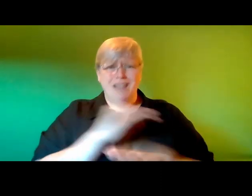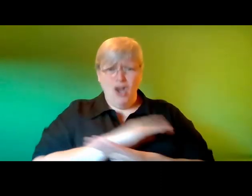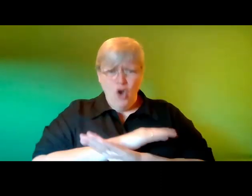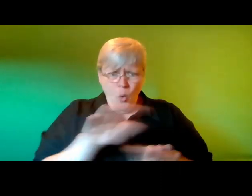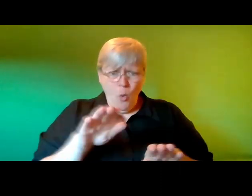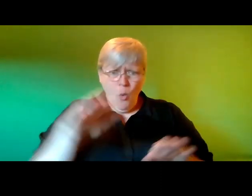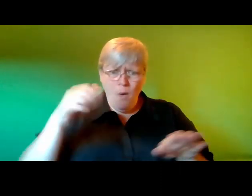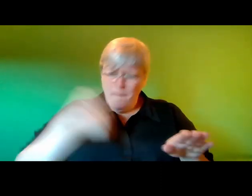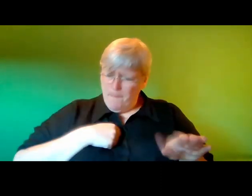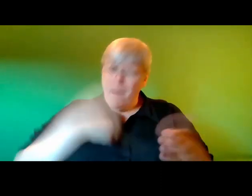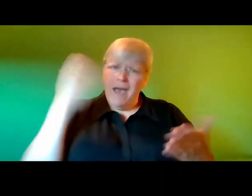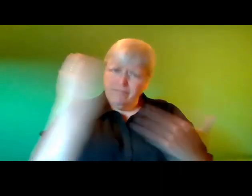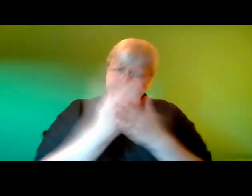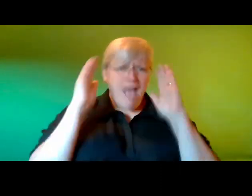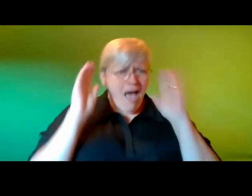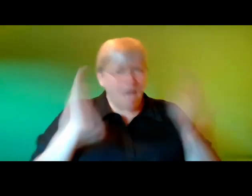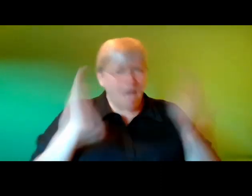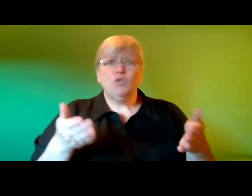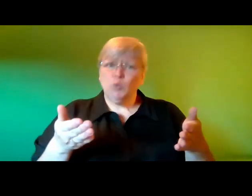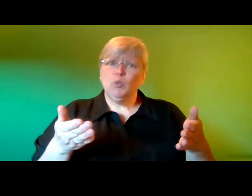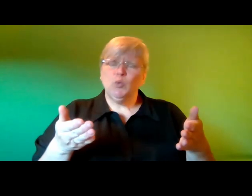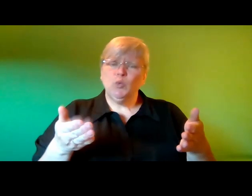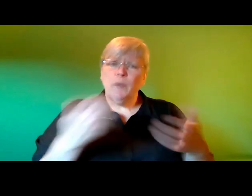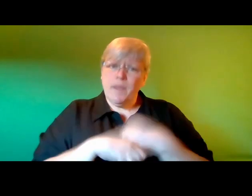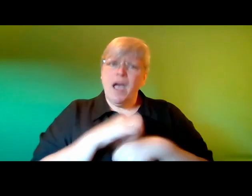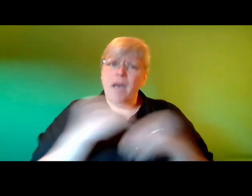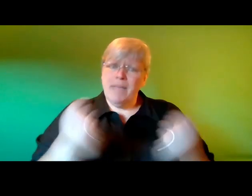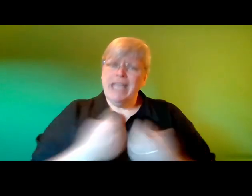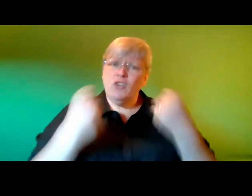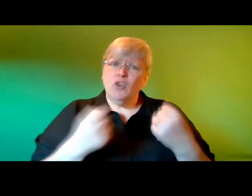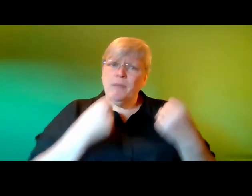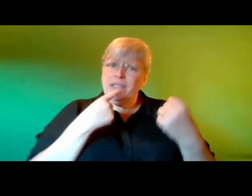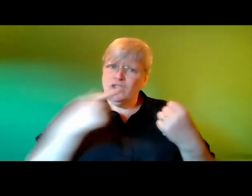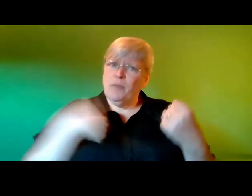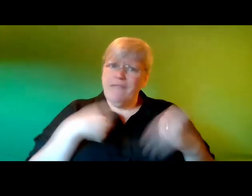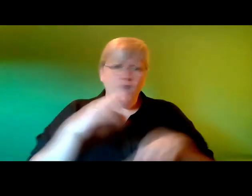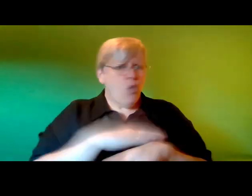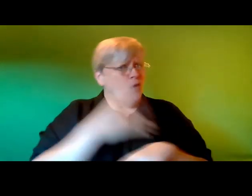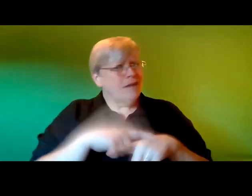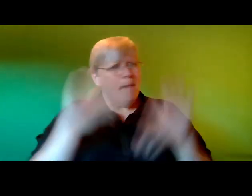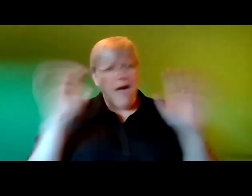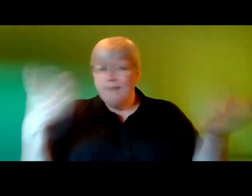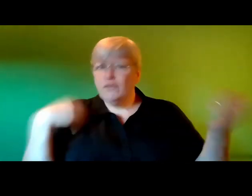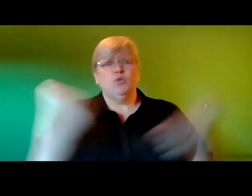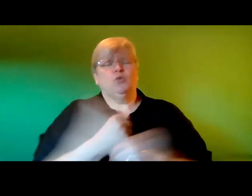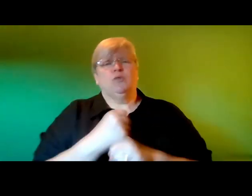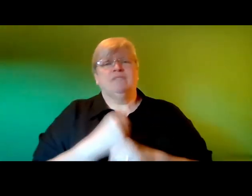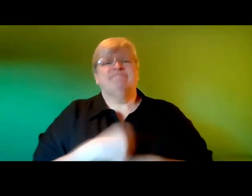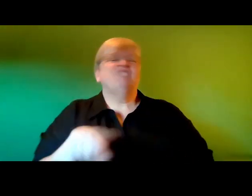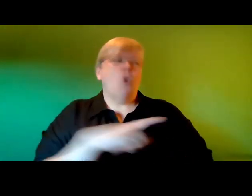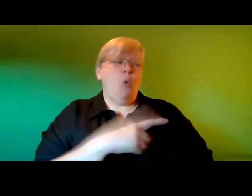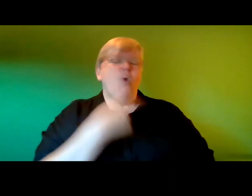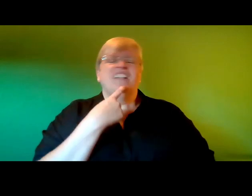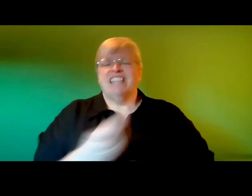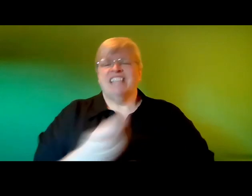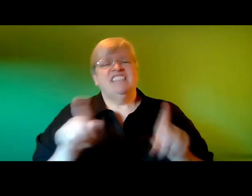this is my fate this is what i have to do what i've been told i have to do for the longest time that's what they all say the wizard said